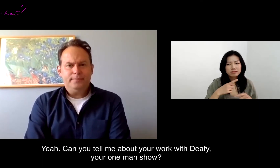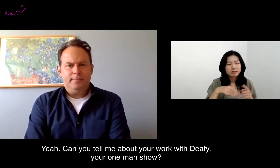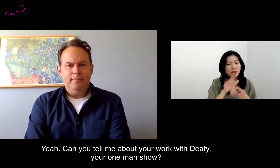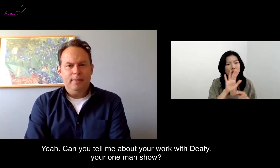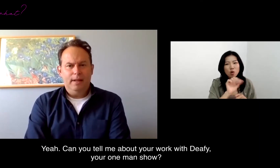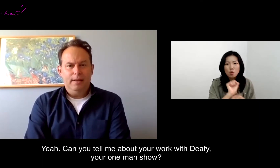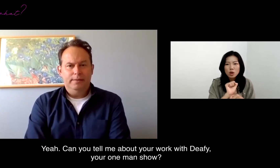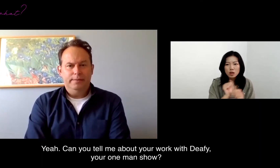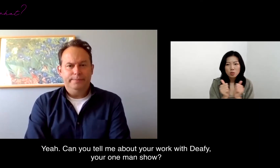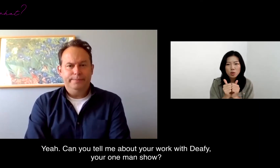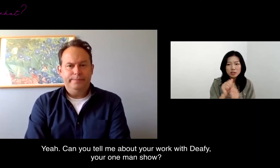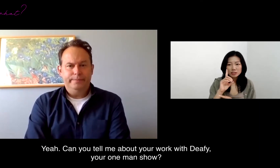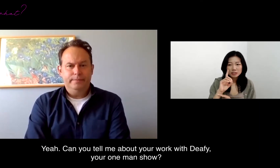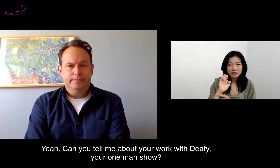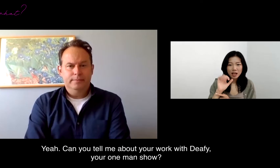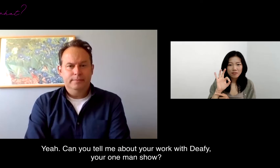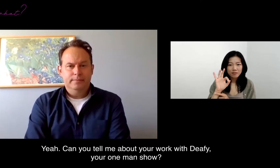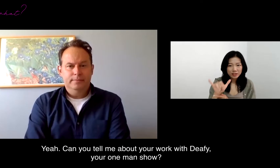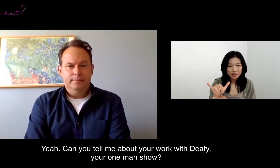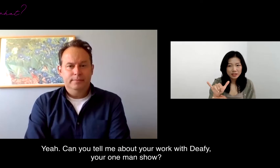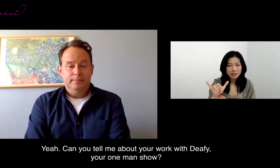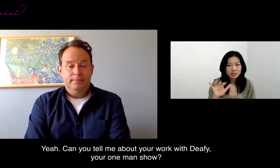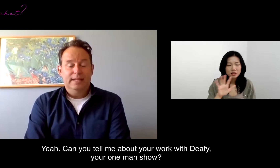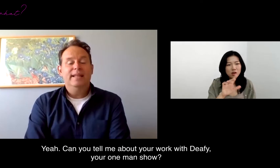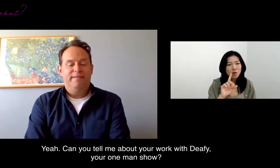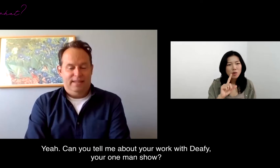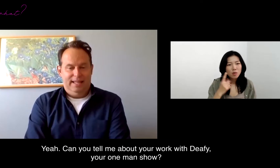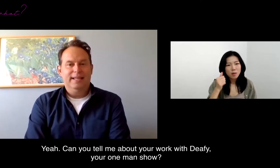Can you tell me about your work with Deafie, your one-man show?